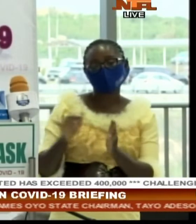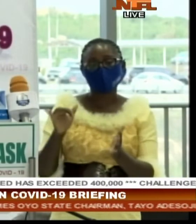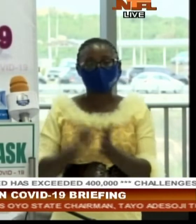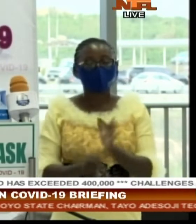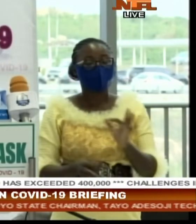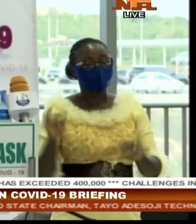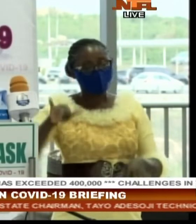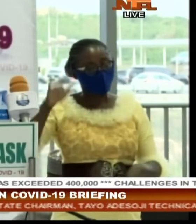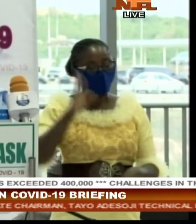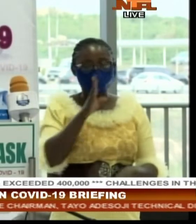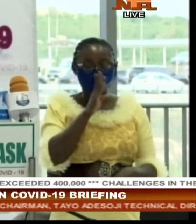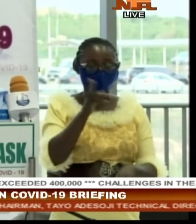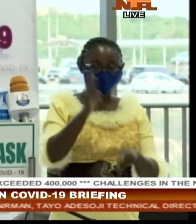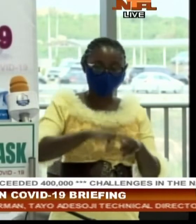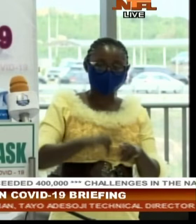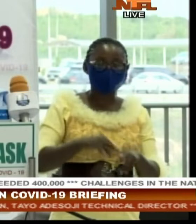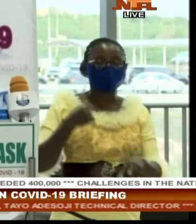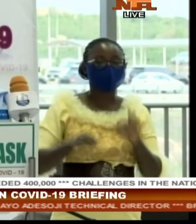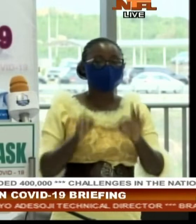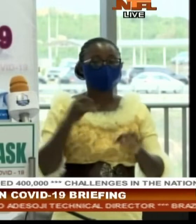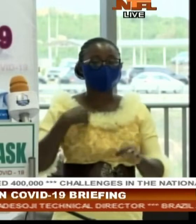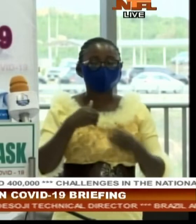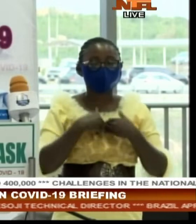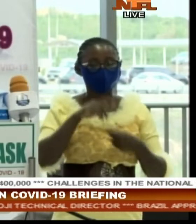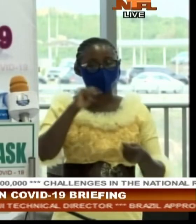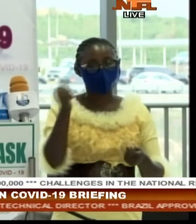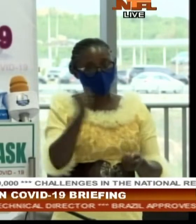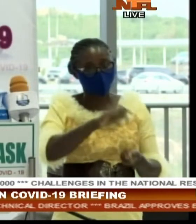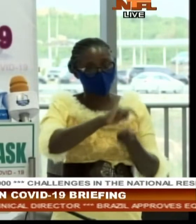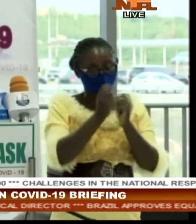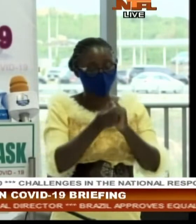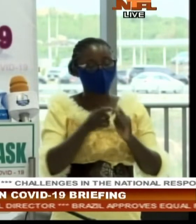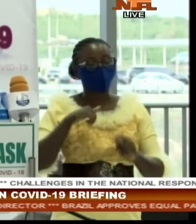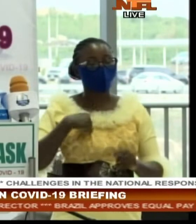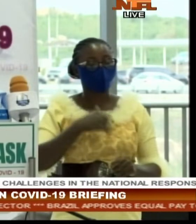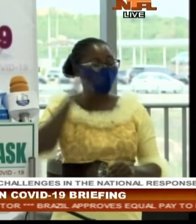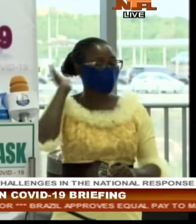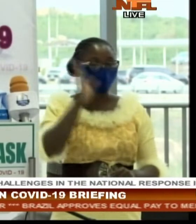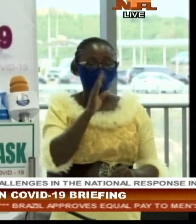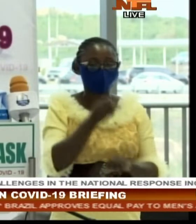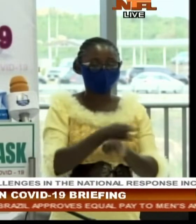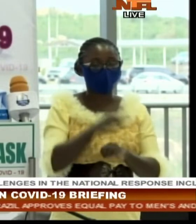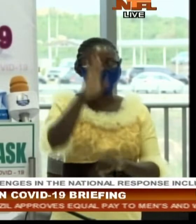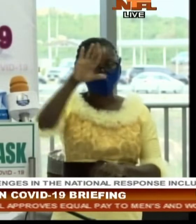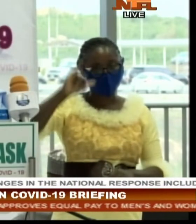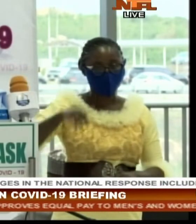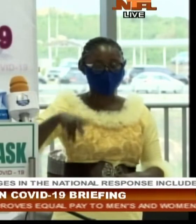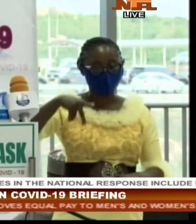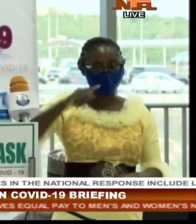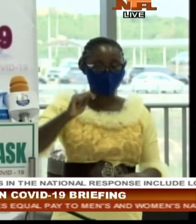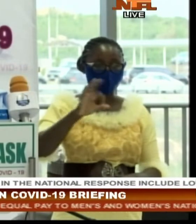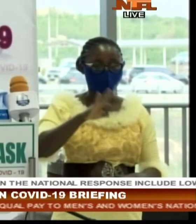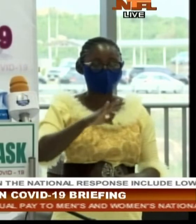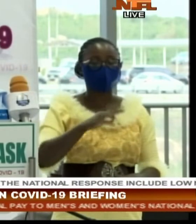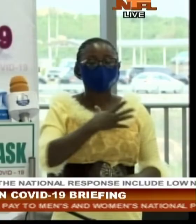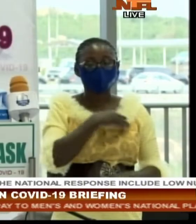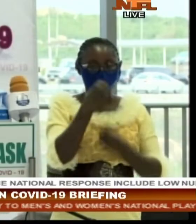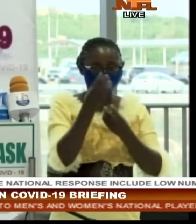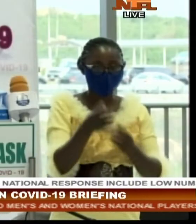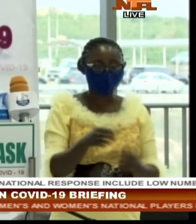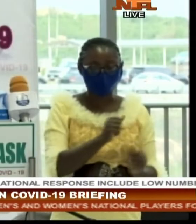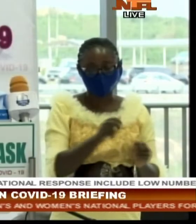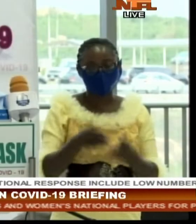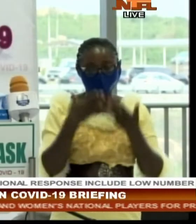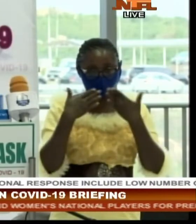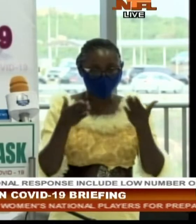change, we'll be advised by the task force, and we will inform you accordingly. Thank you very